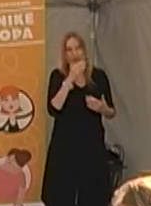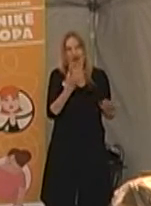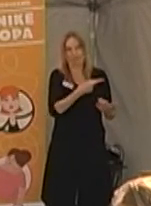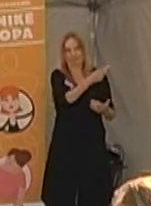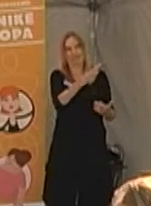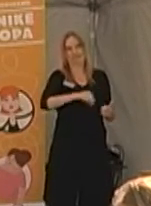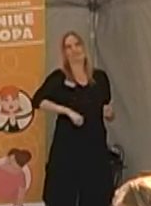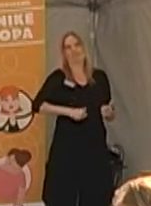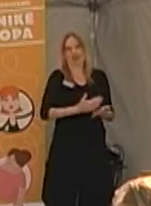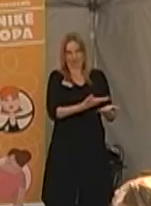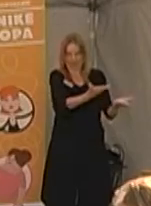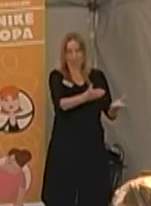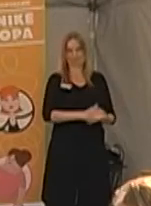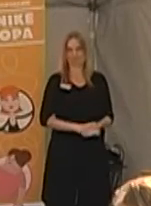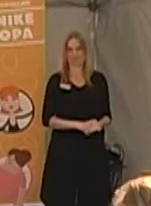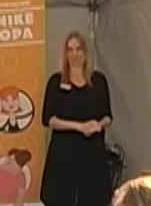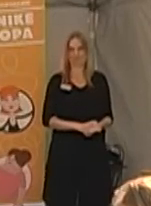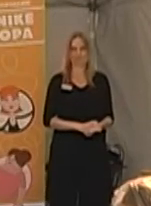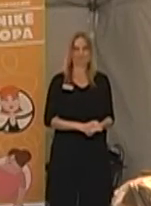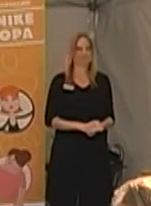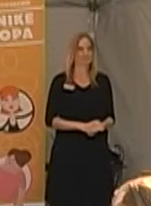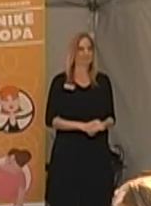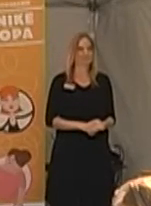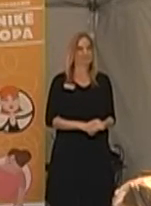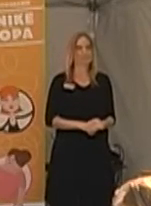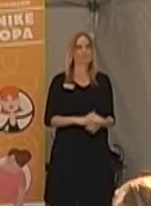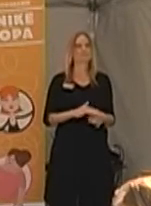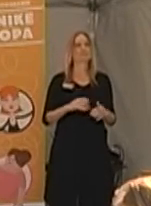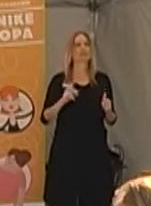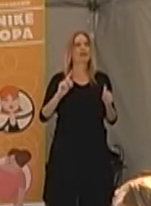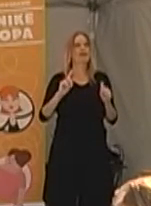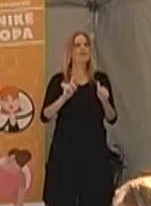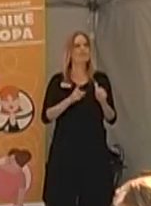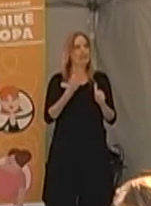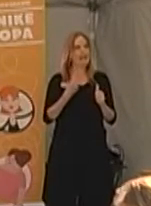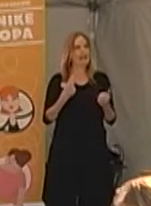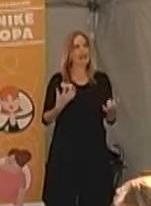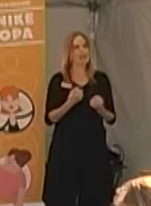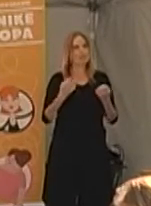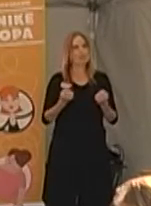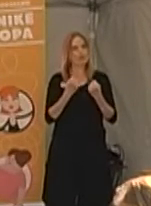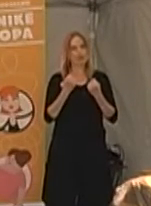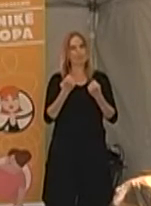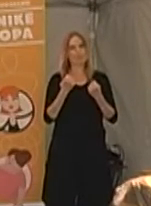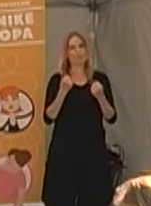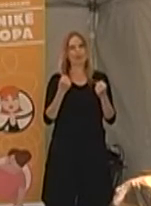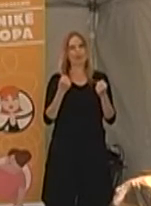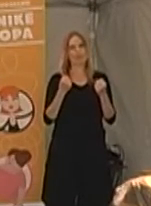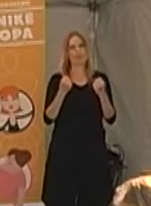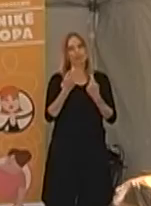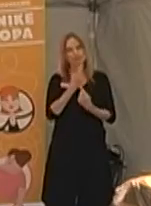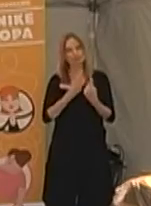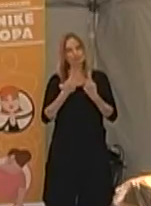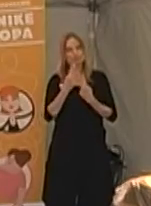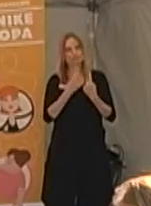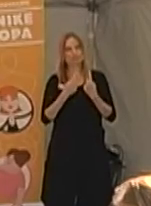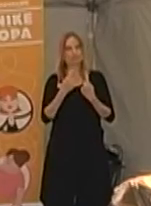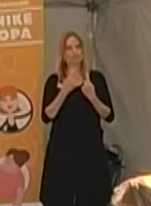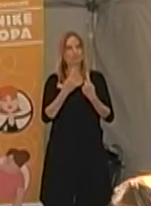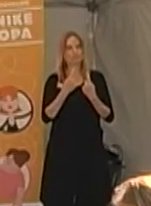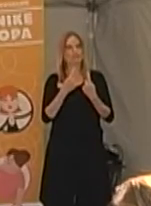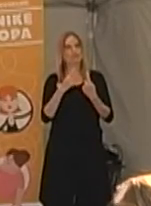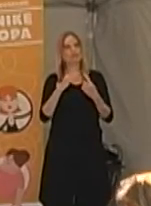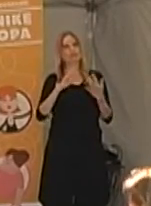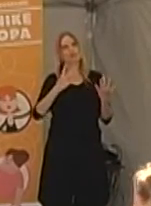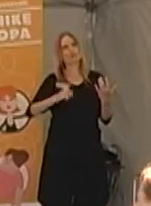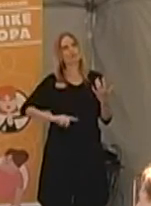time. And then we'll also explore the kind of potential relationship between the kind of